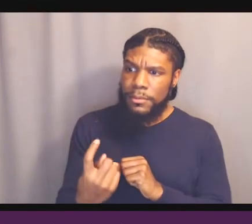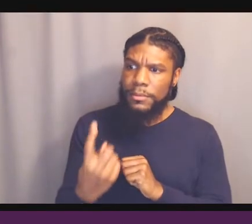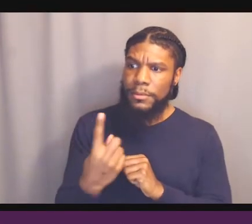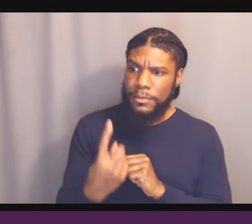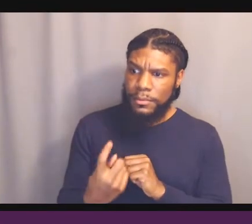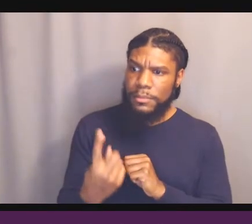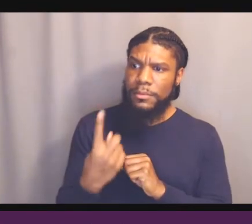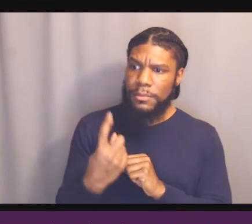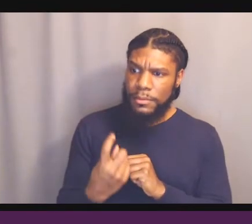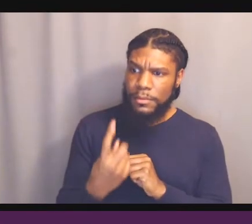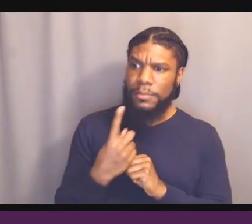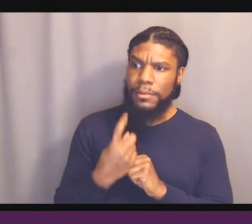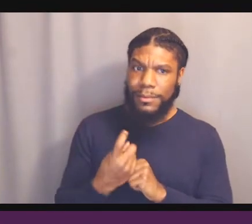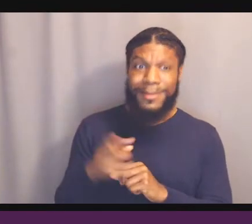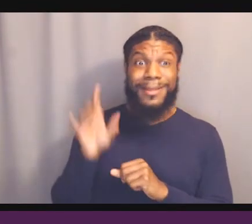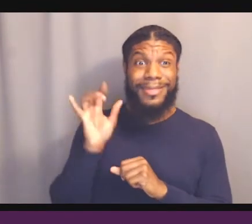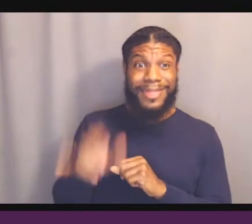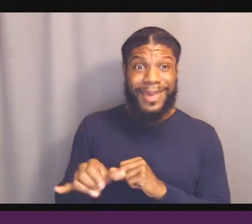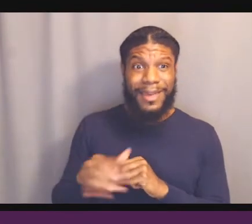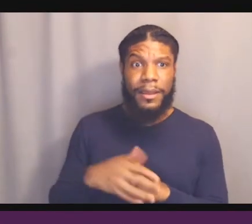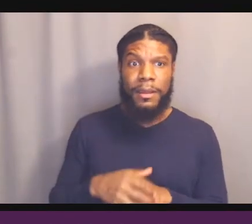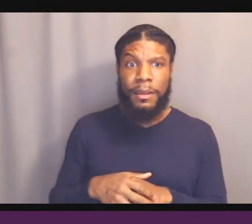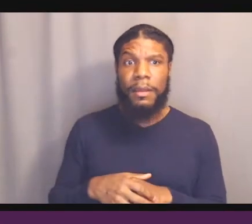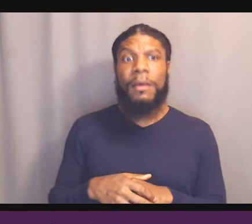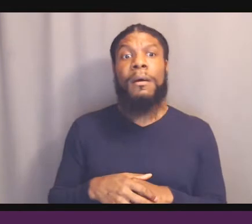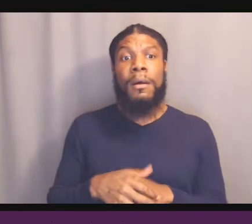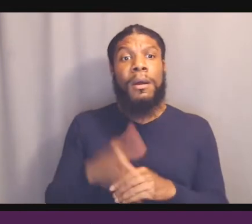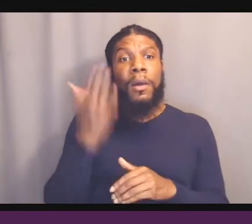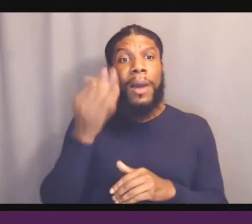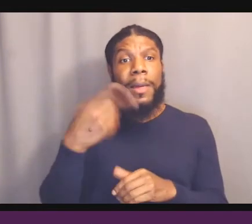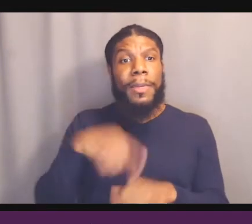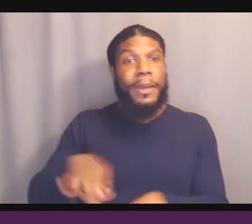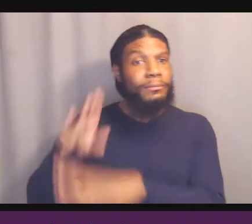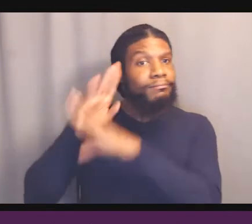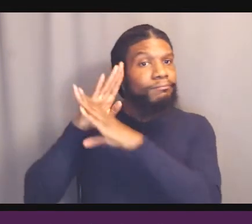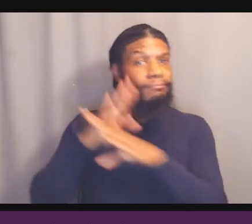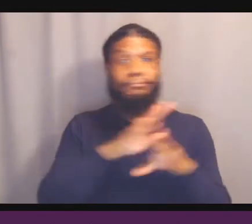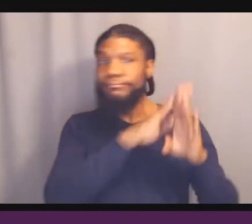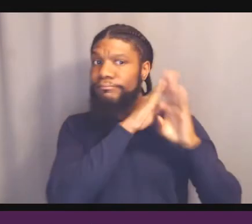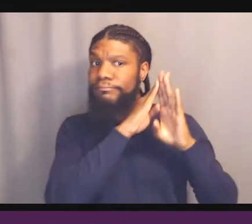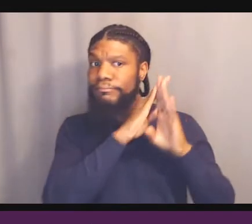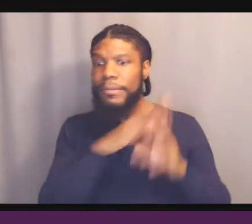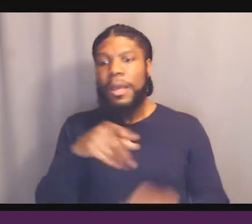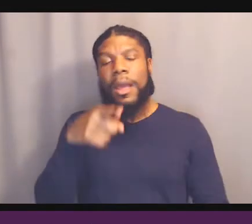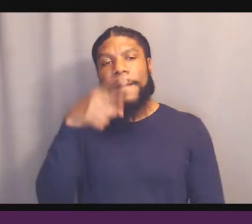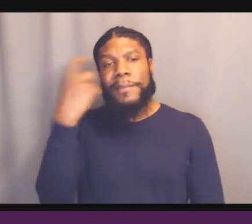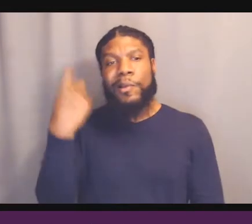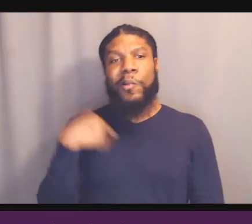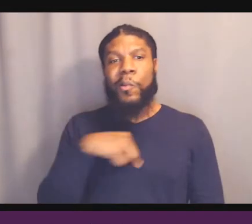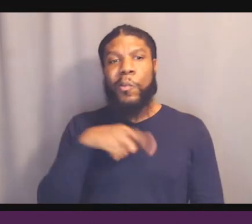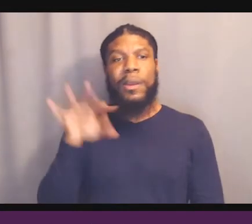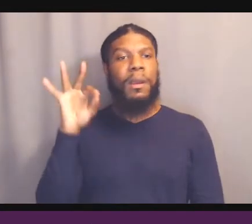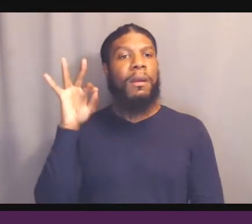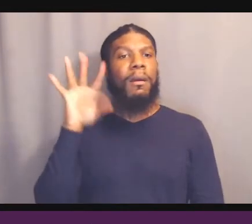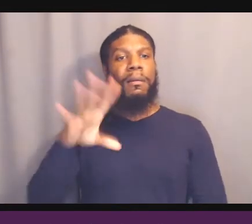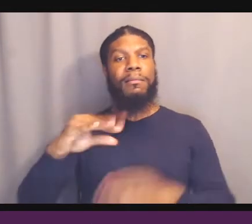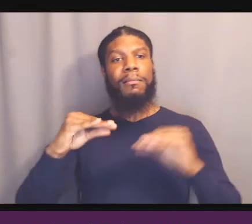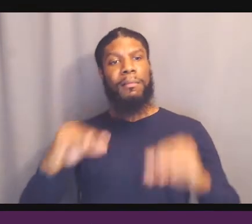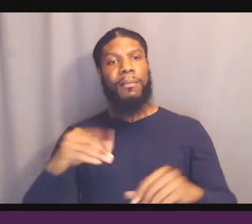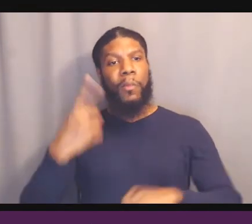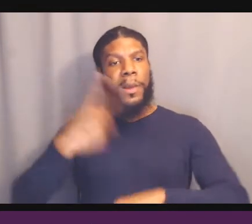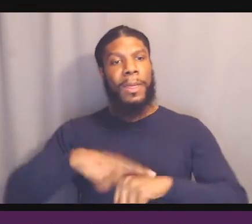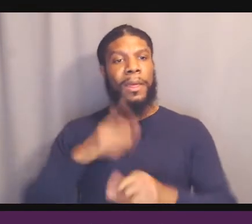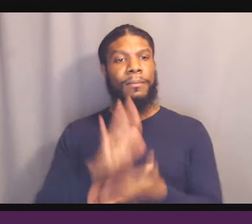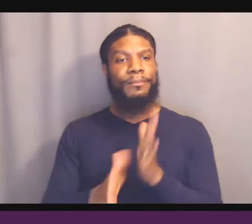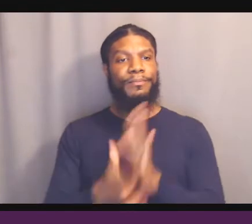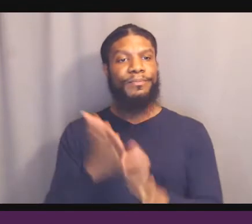turned off by our talking is because we talk once but don't follow up. Jesus didn't just talk once. He kept talking.